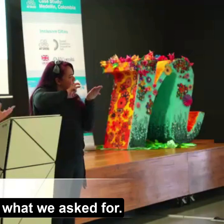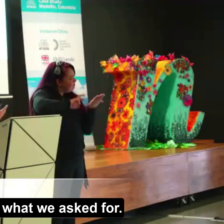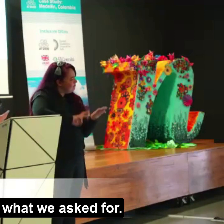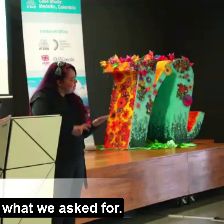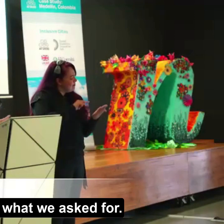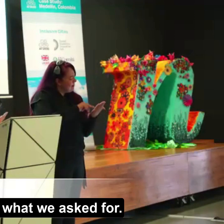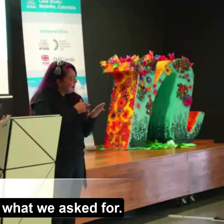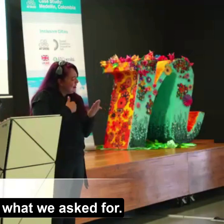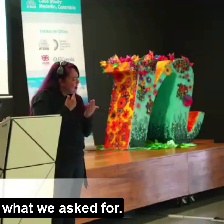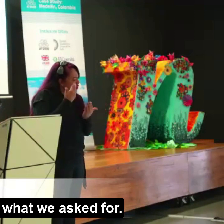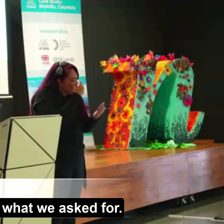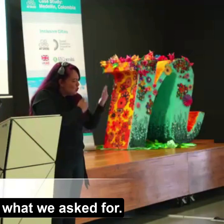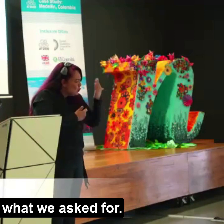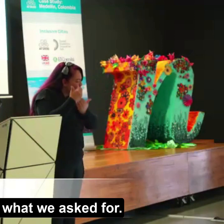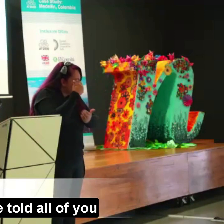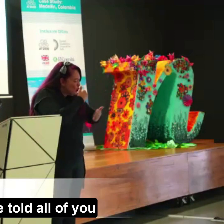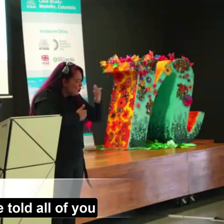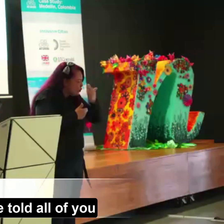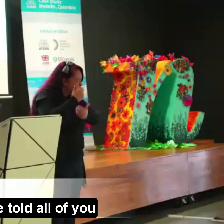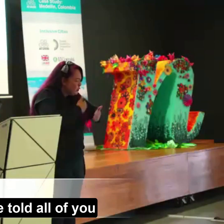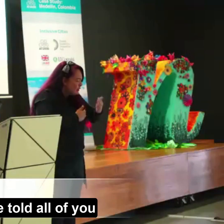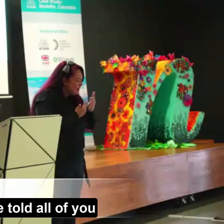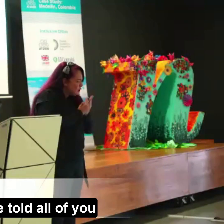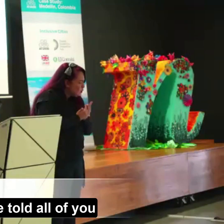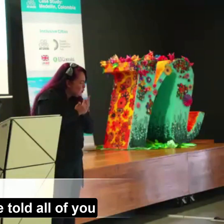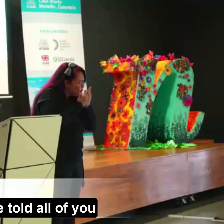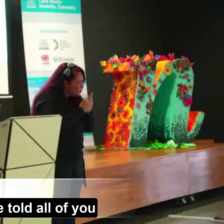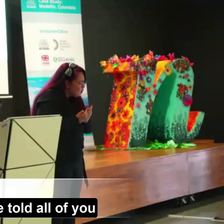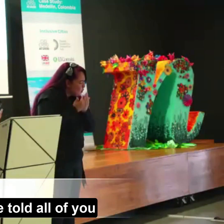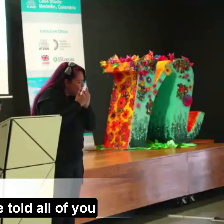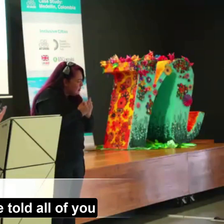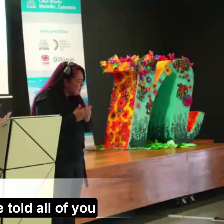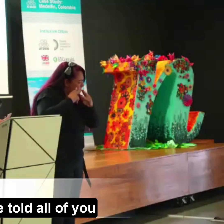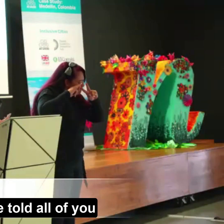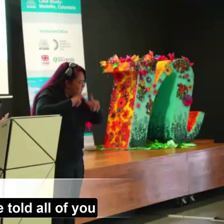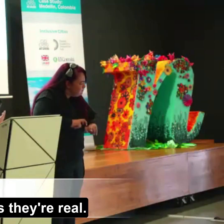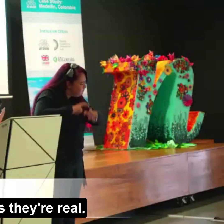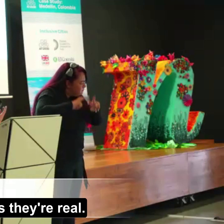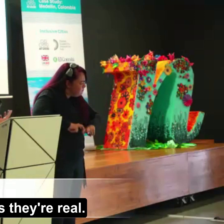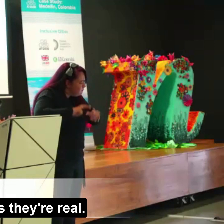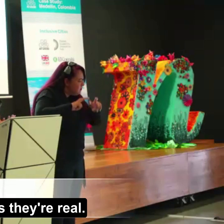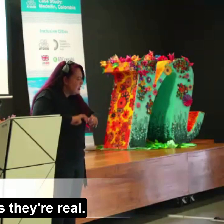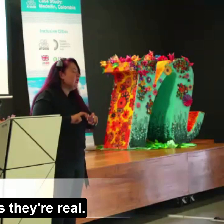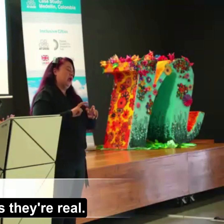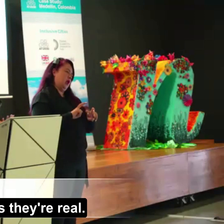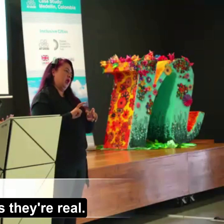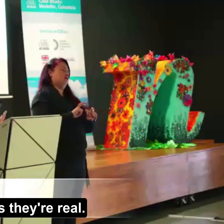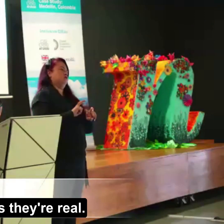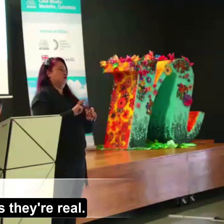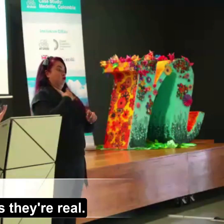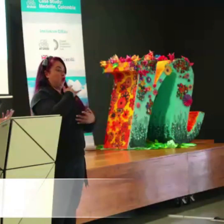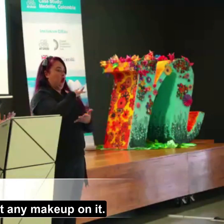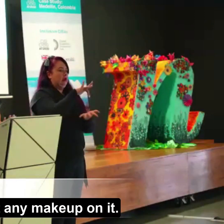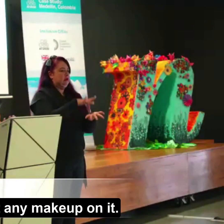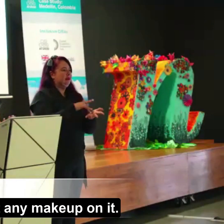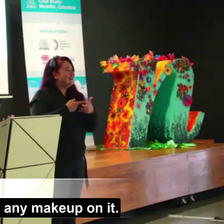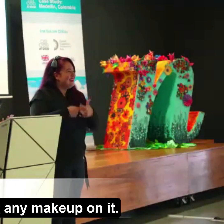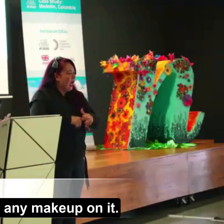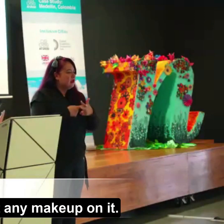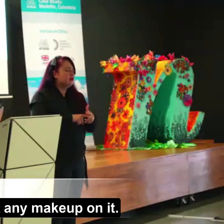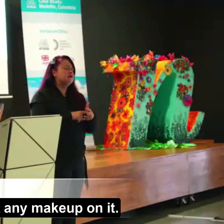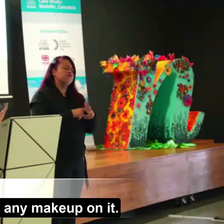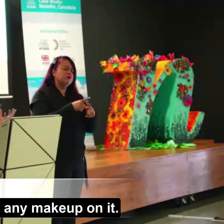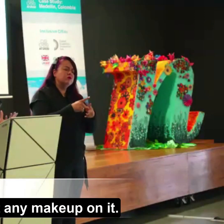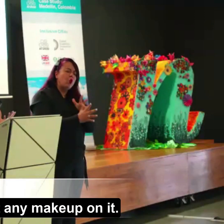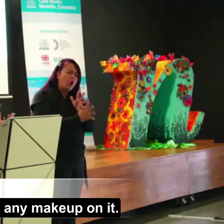what we asked for. And we told all of you, tell us the reality. Do